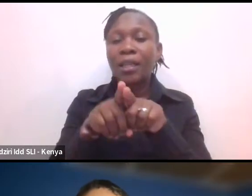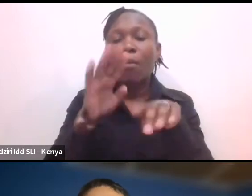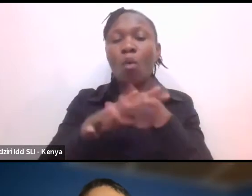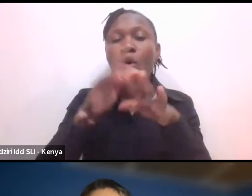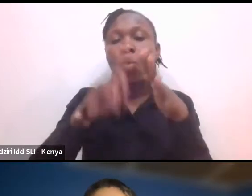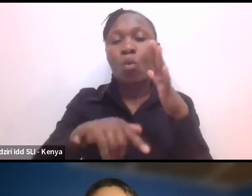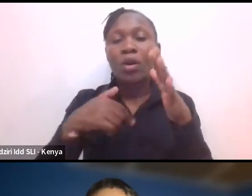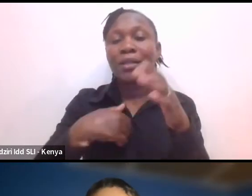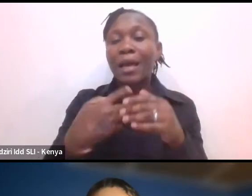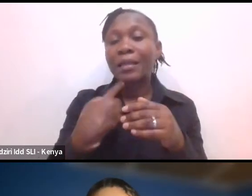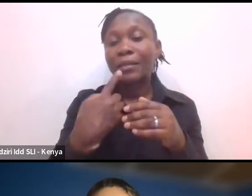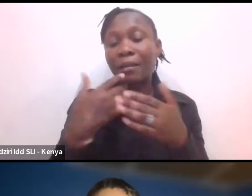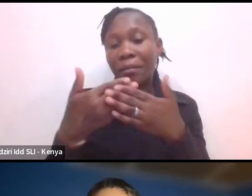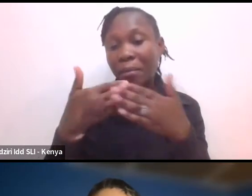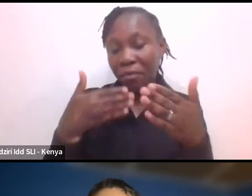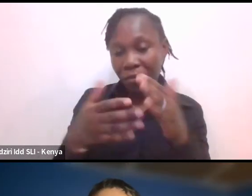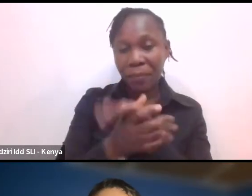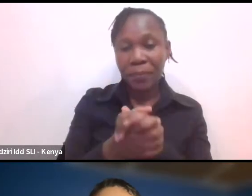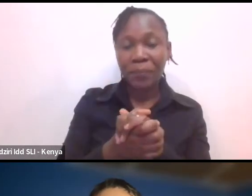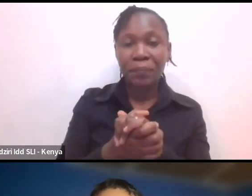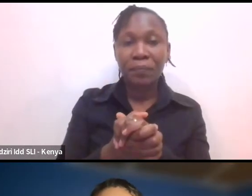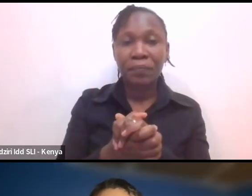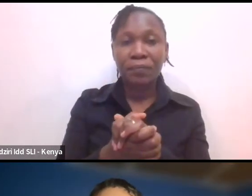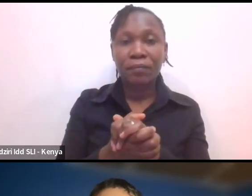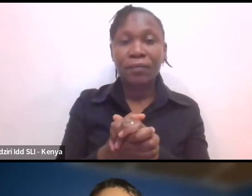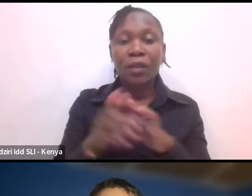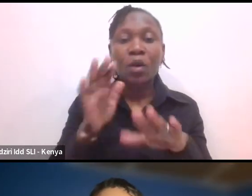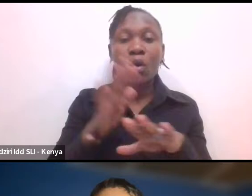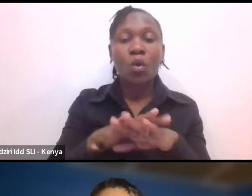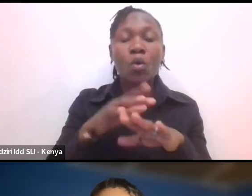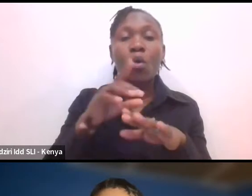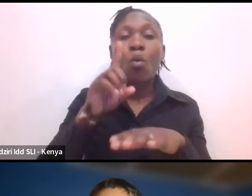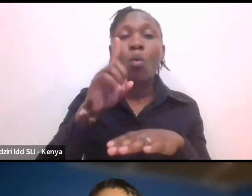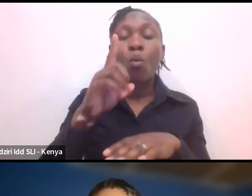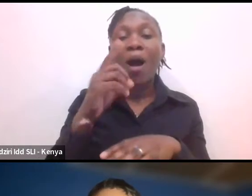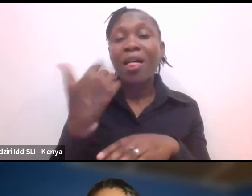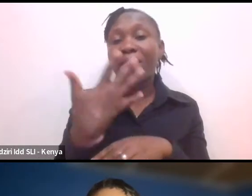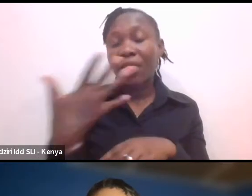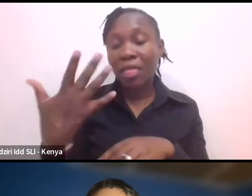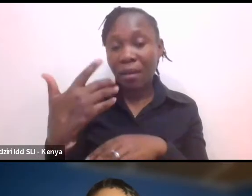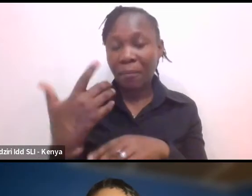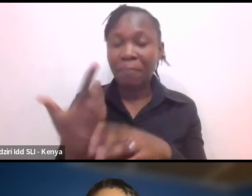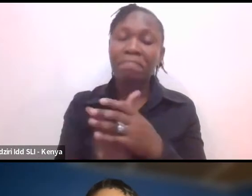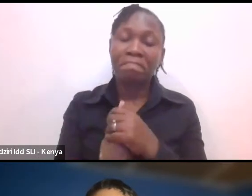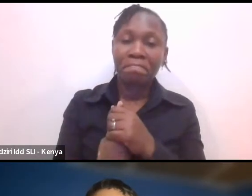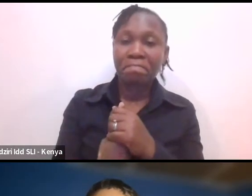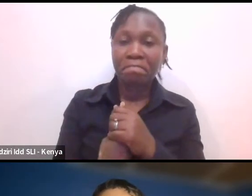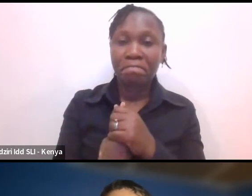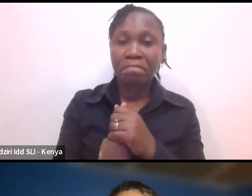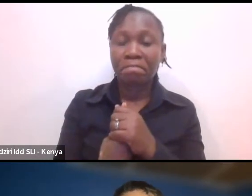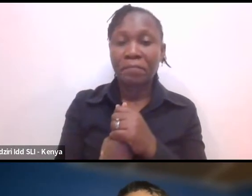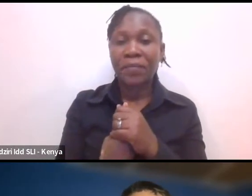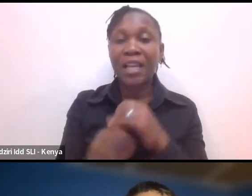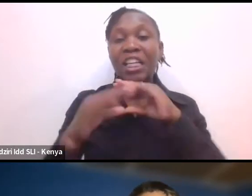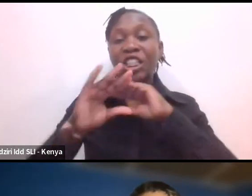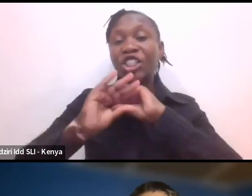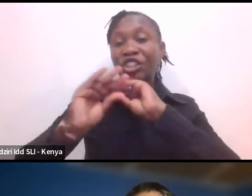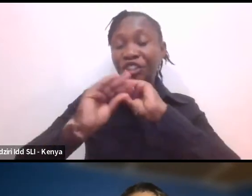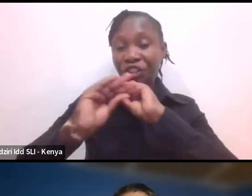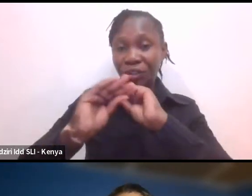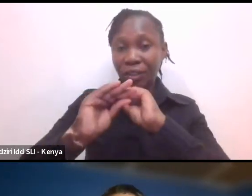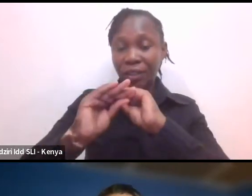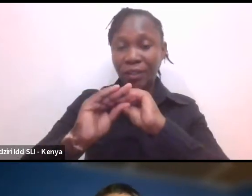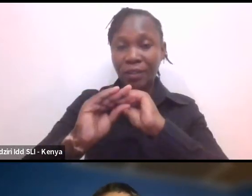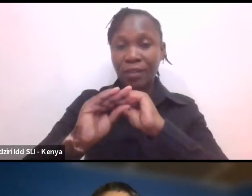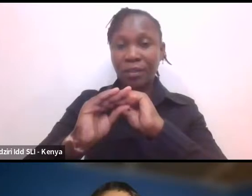with a whole set of motifs that you deploy, and one of them is that that teaching is really just